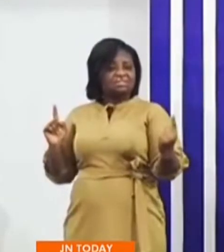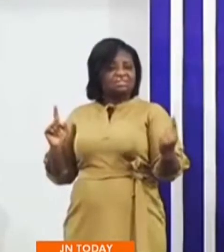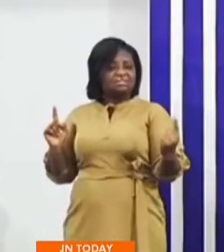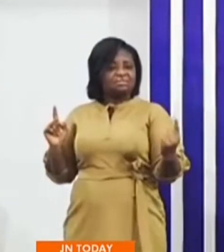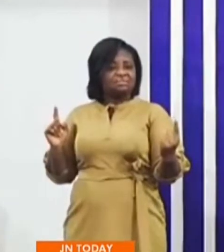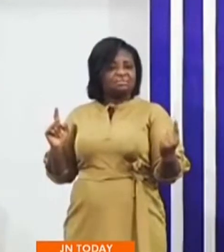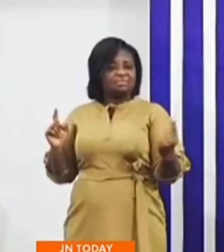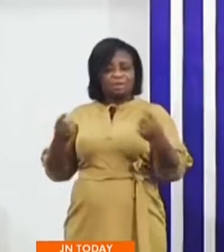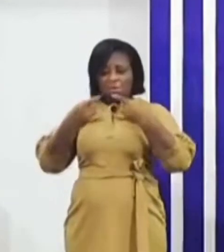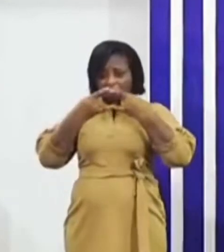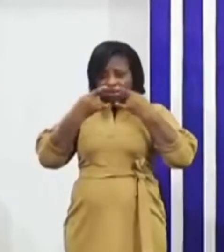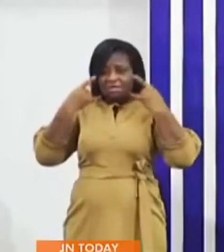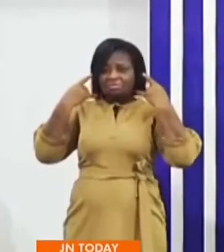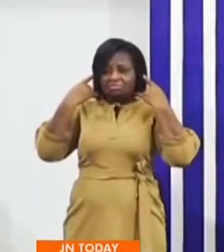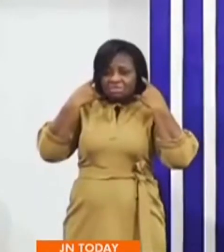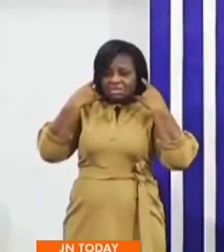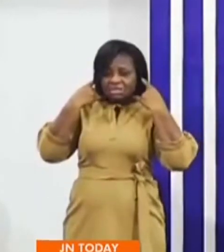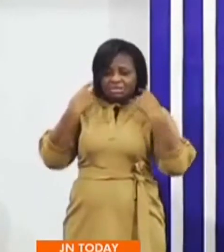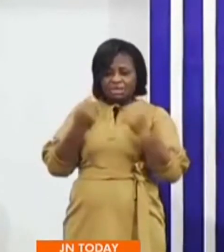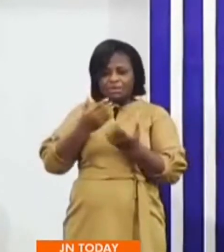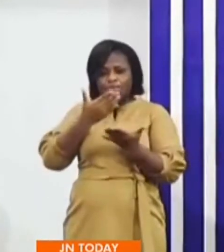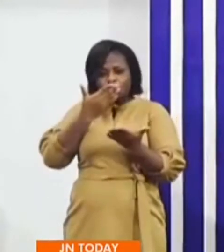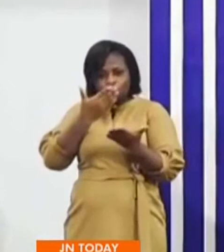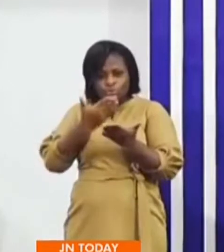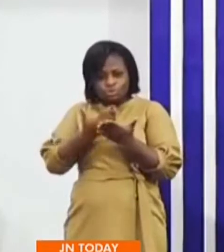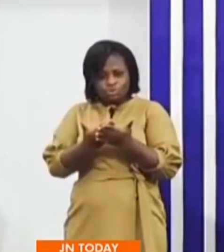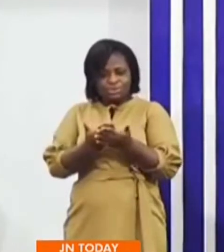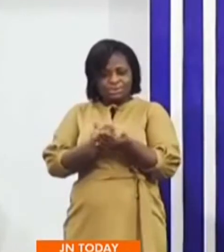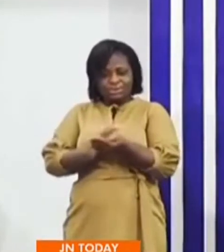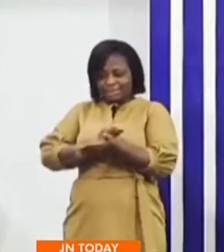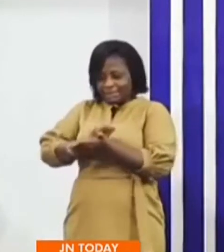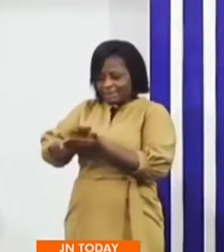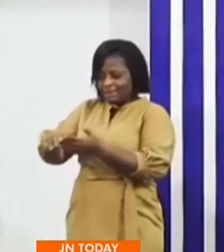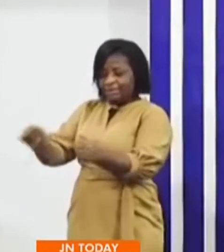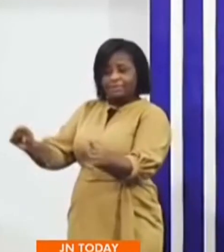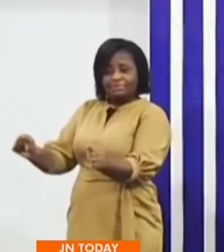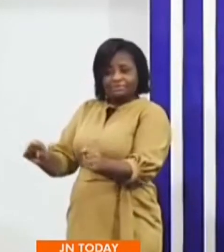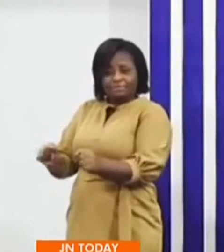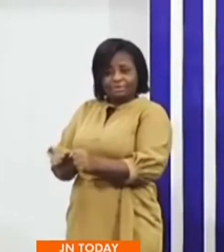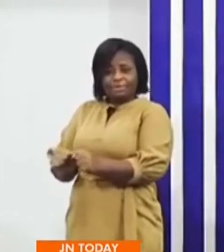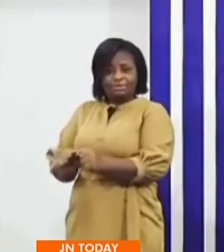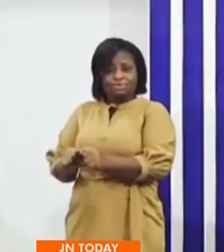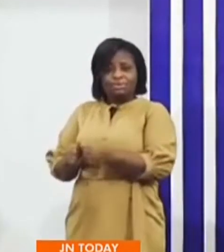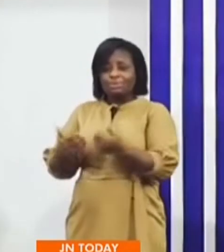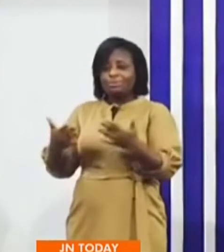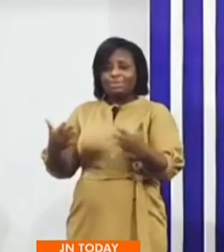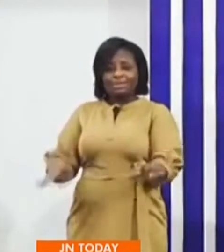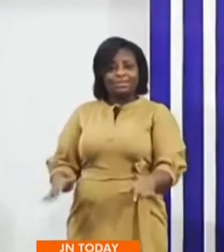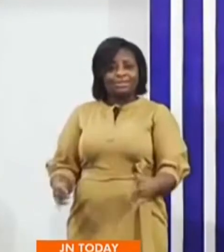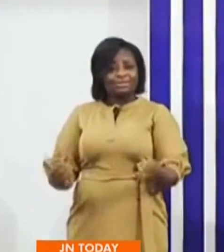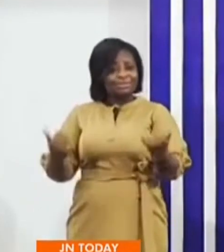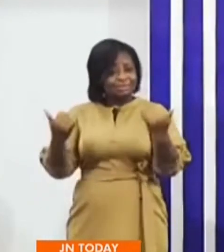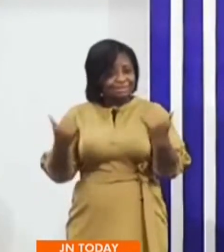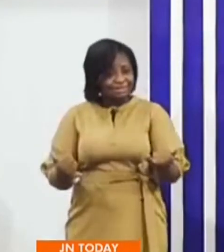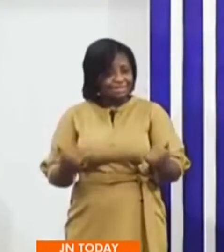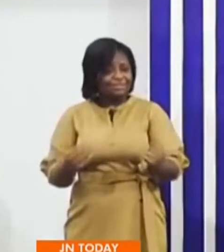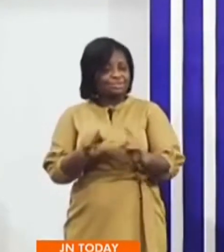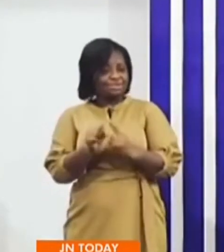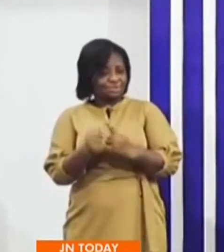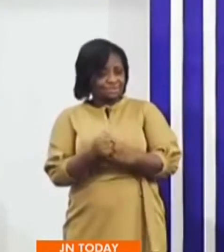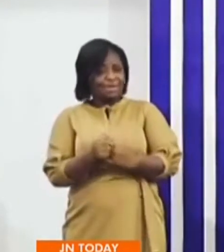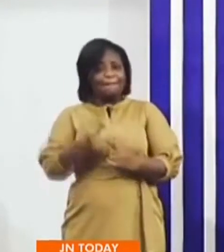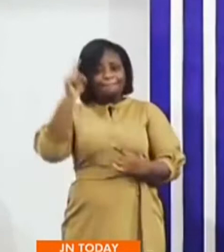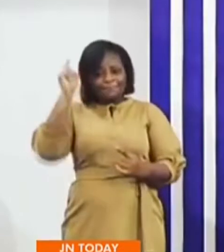wear mask and proper sanitation even without the current restrictions must be